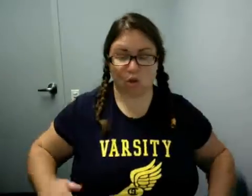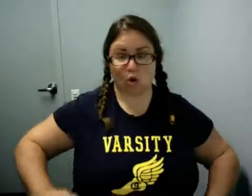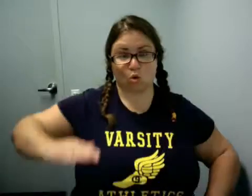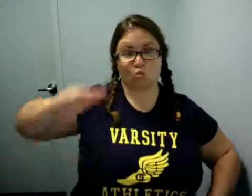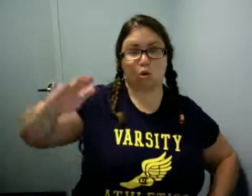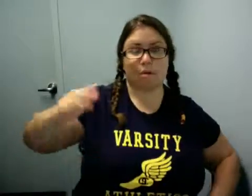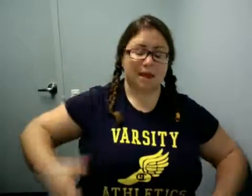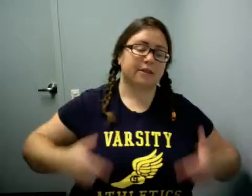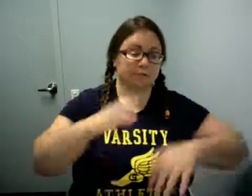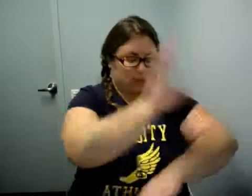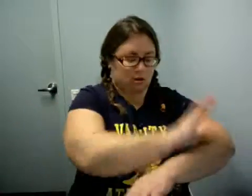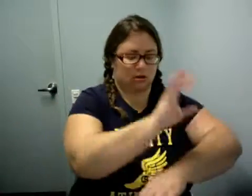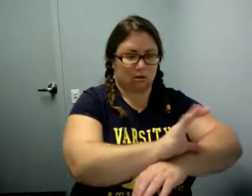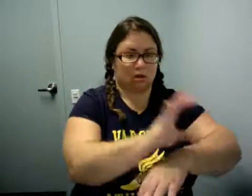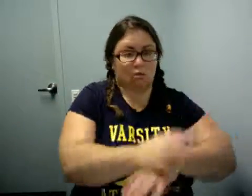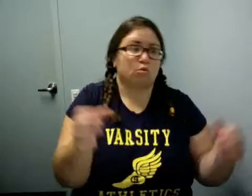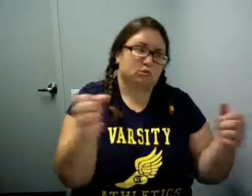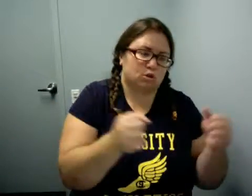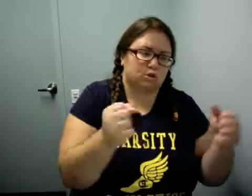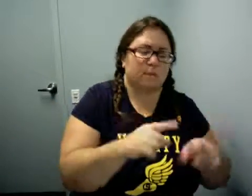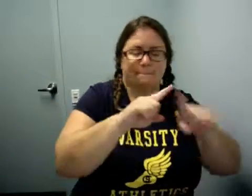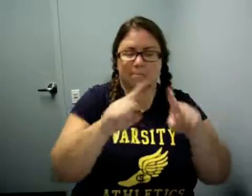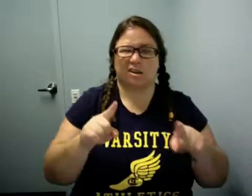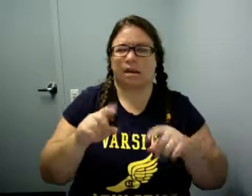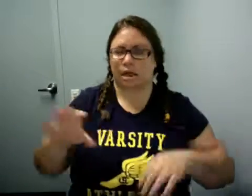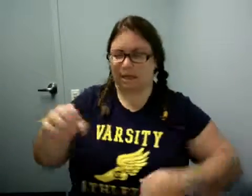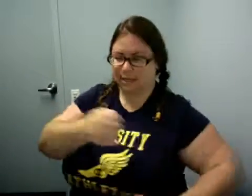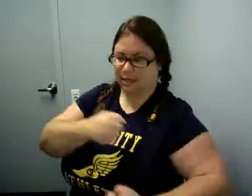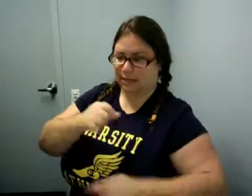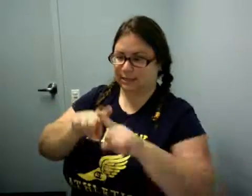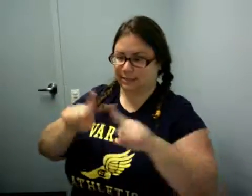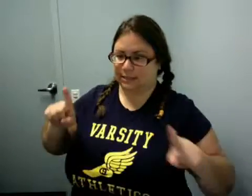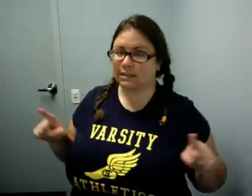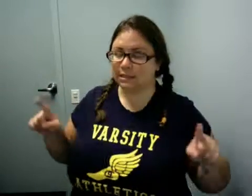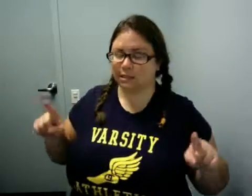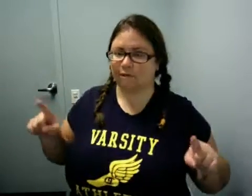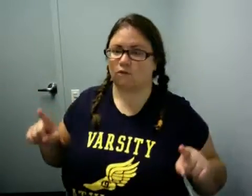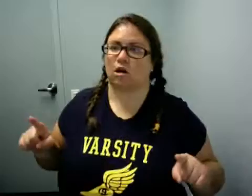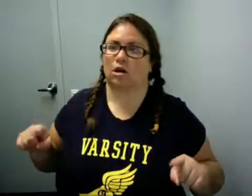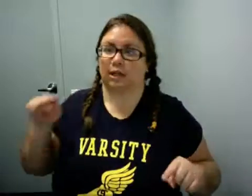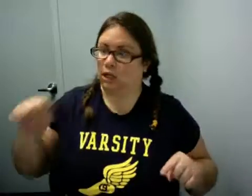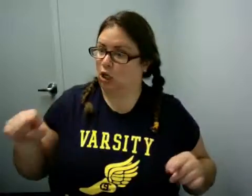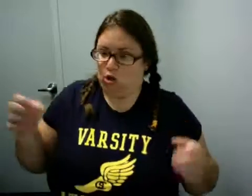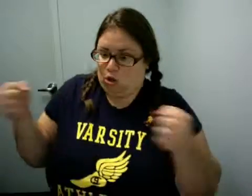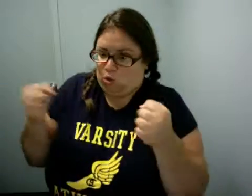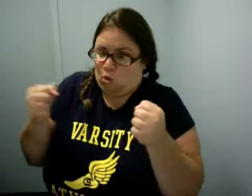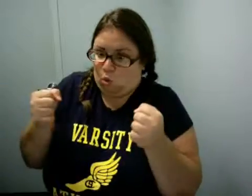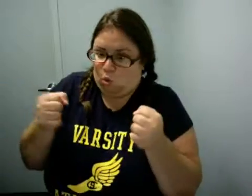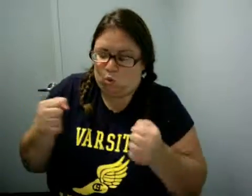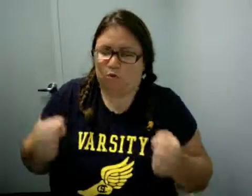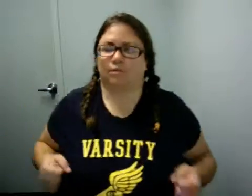to Canada at this point in January. So me thinking winter